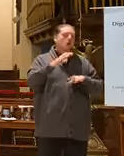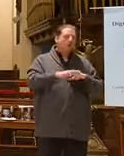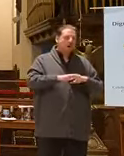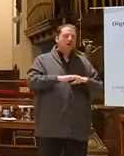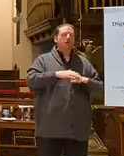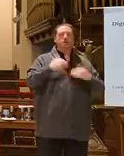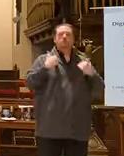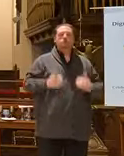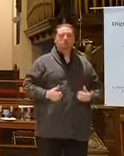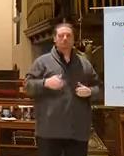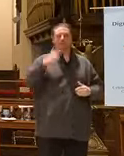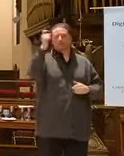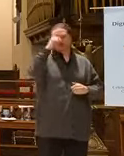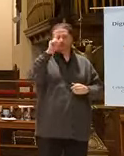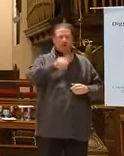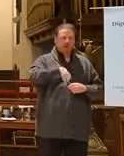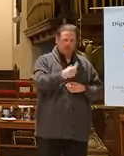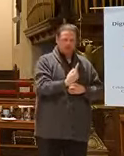wisdom,